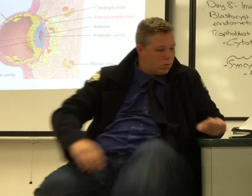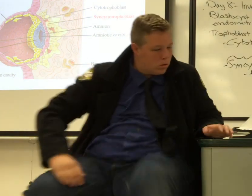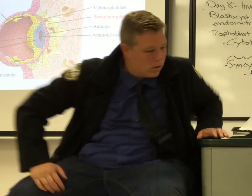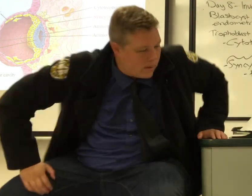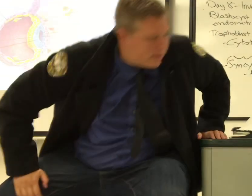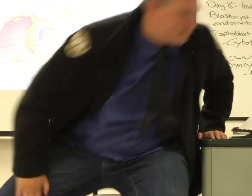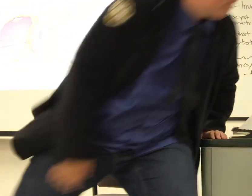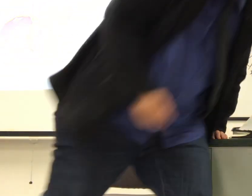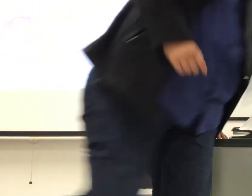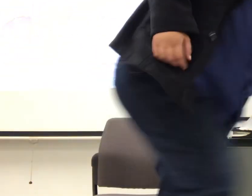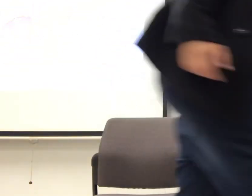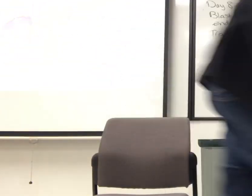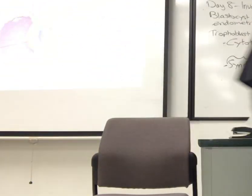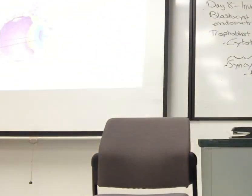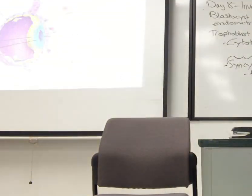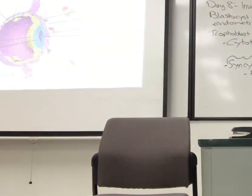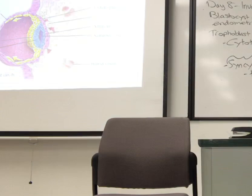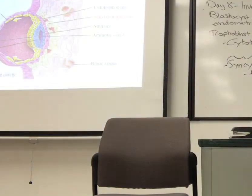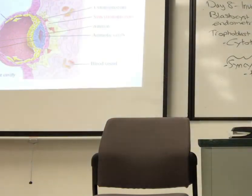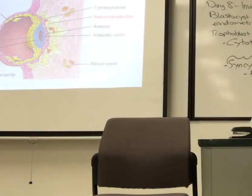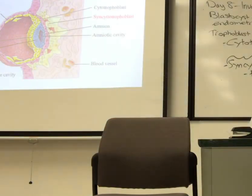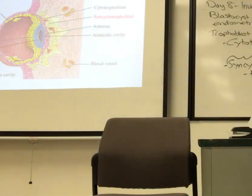I mean, it's just TNF alpha.